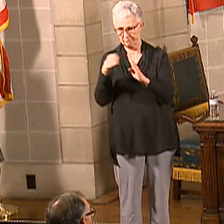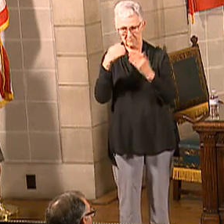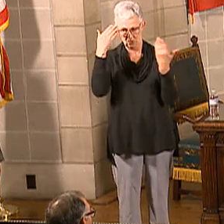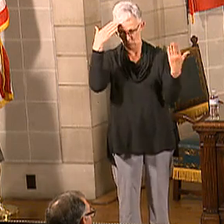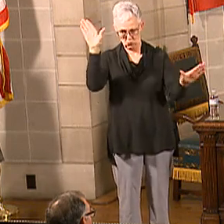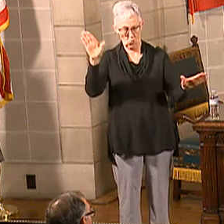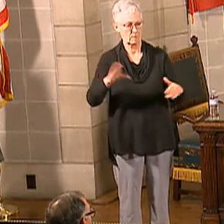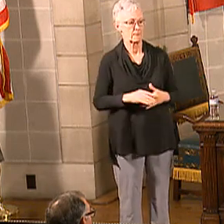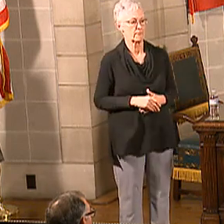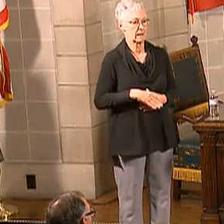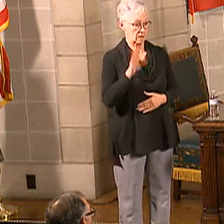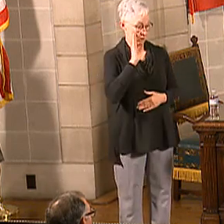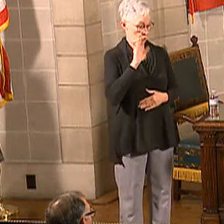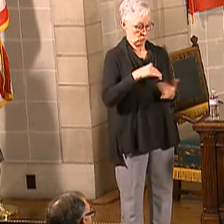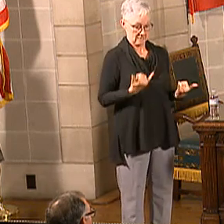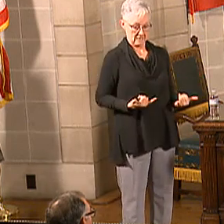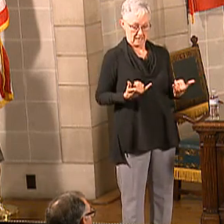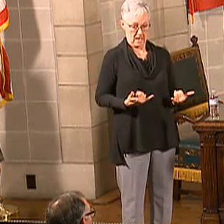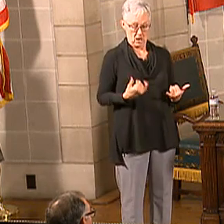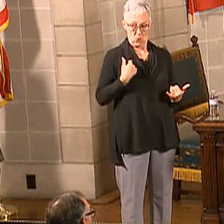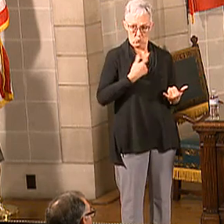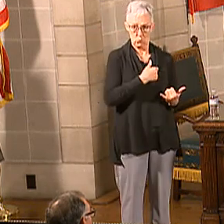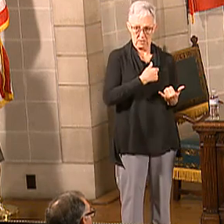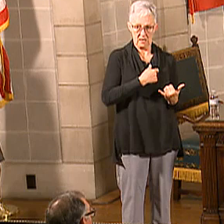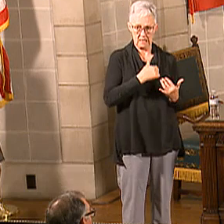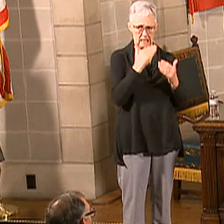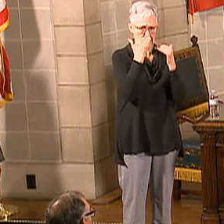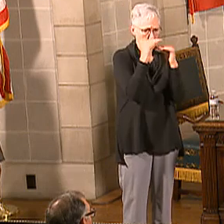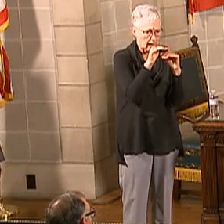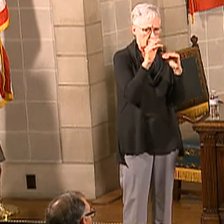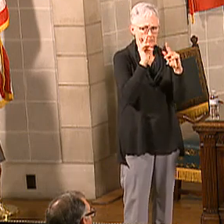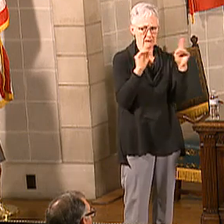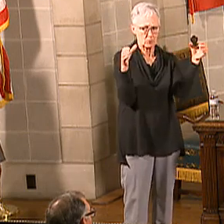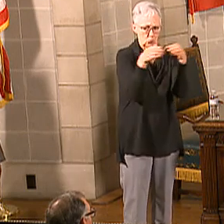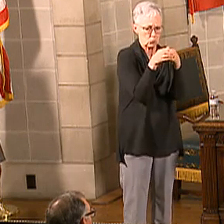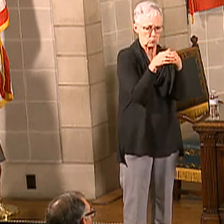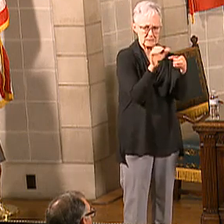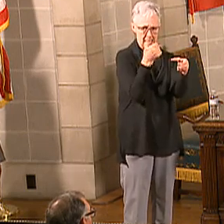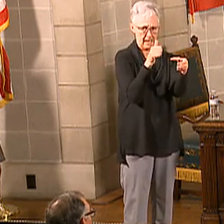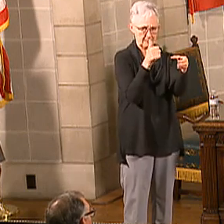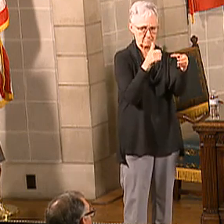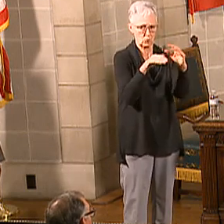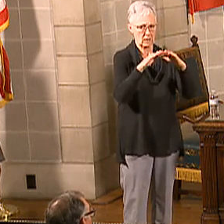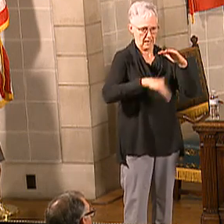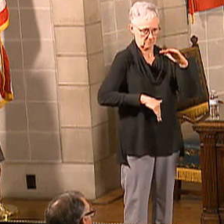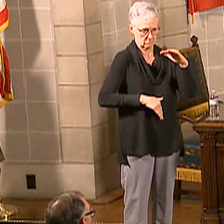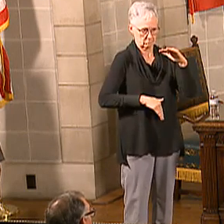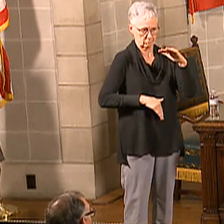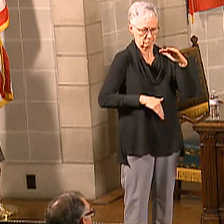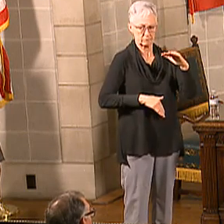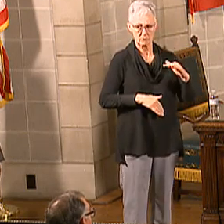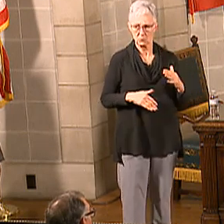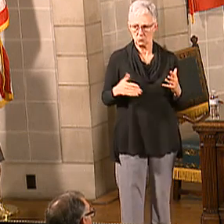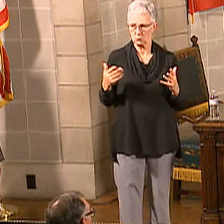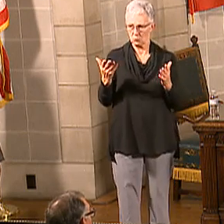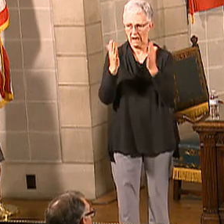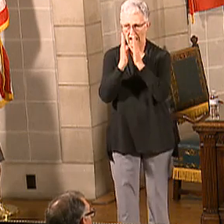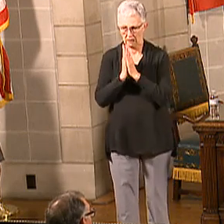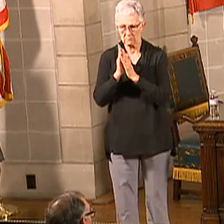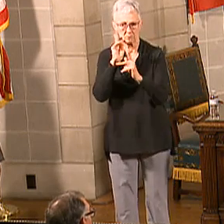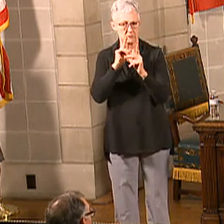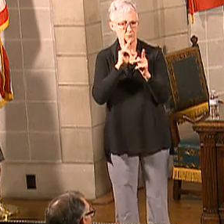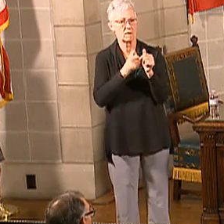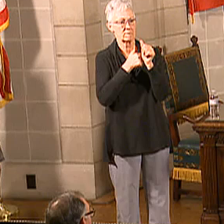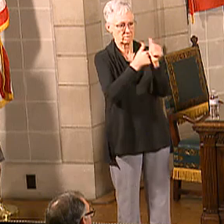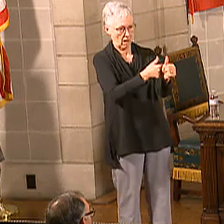have the 10-person rule in place right now. And we want people to follow that. Okay, so that means, again, this is